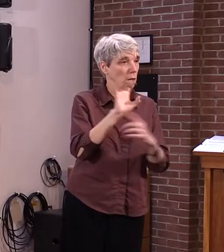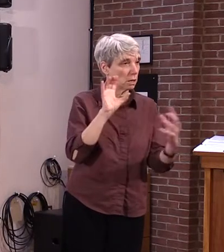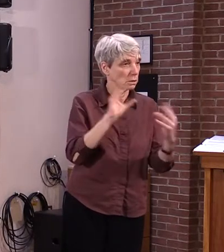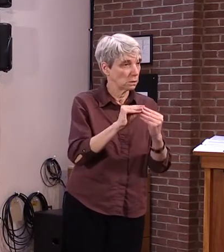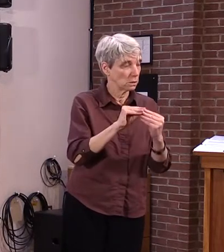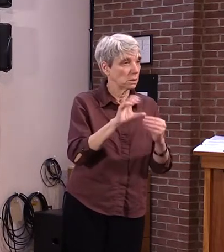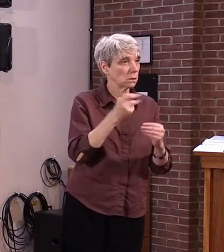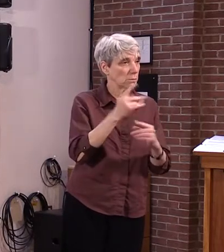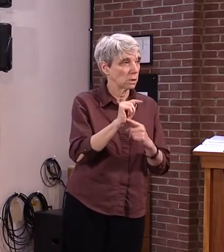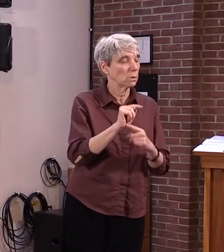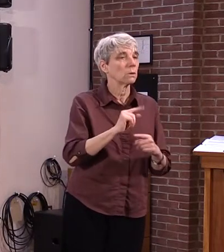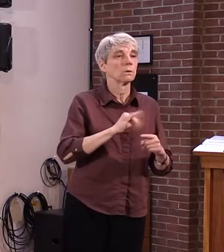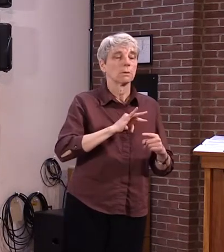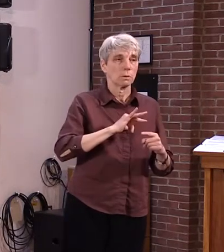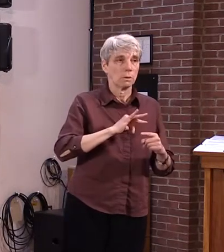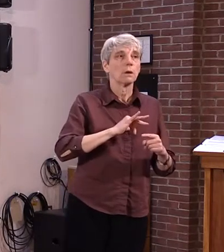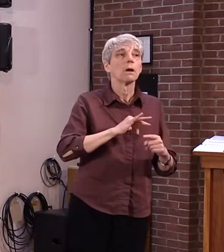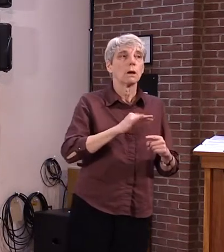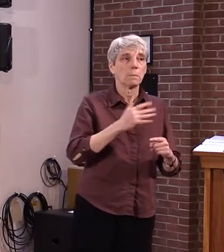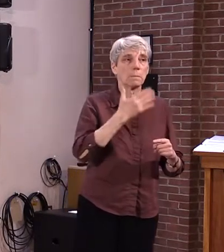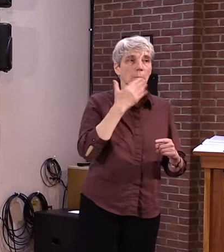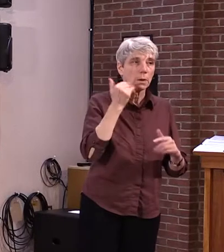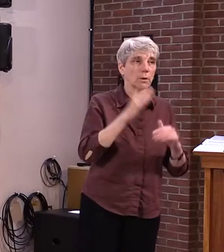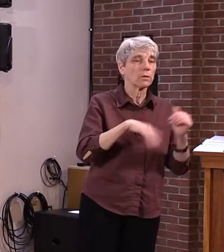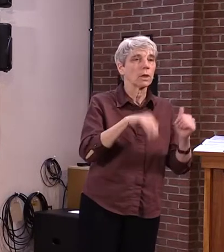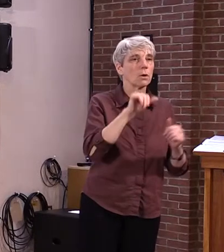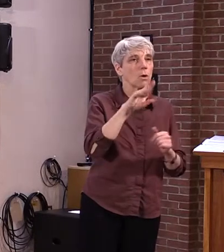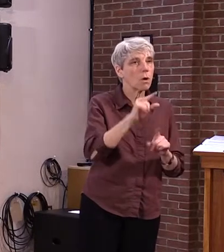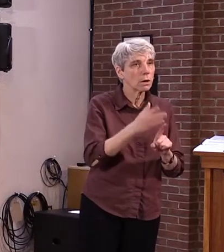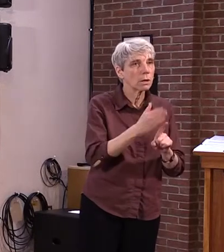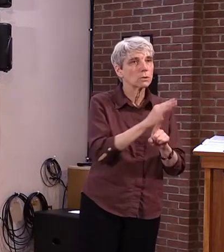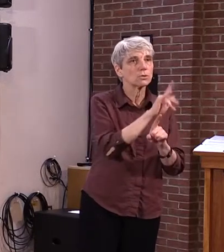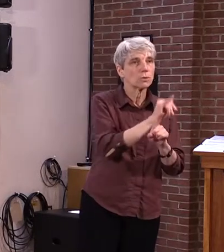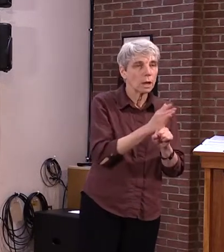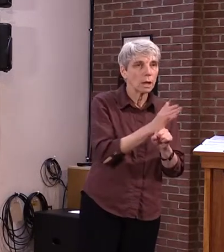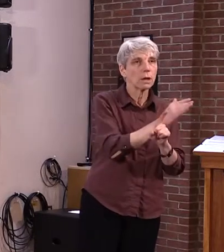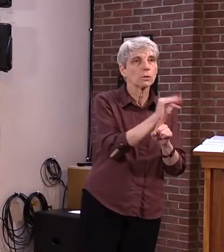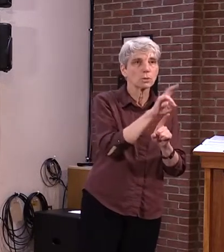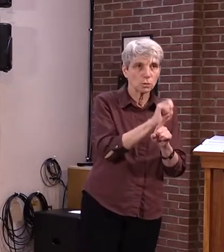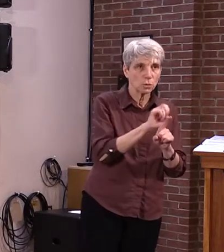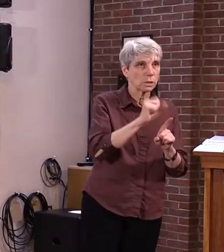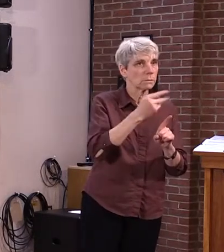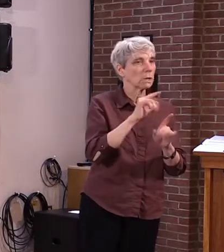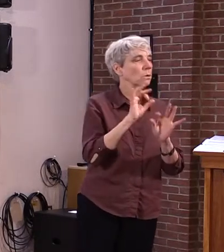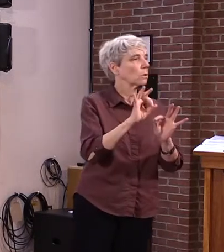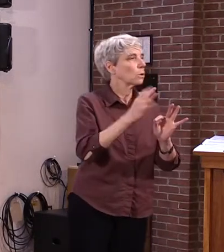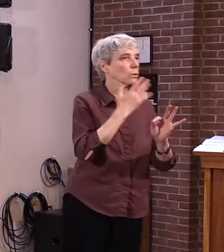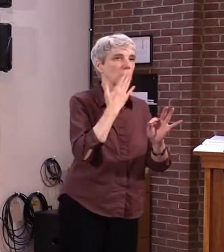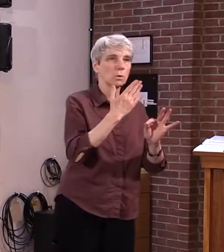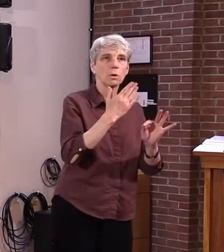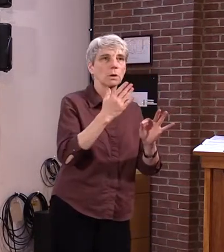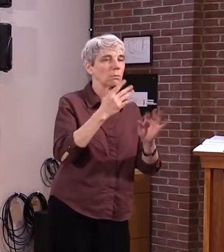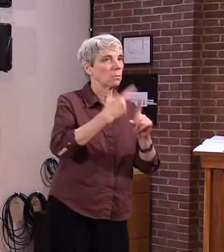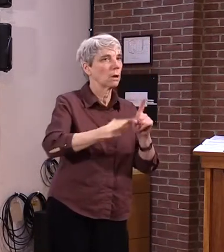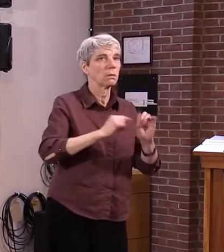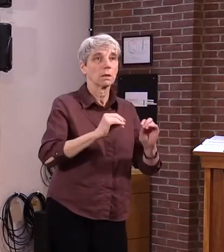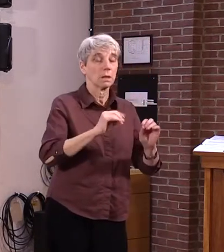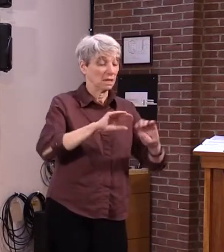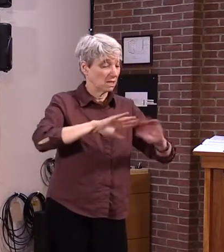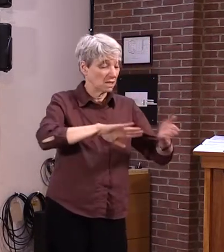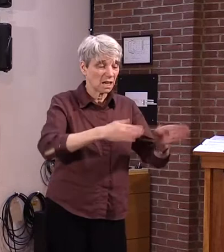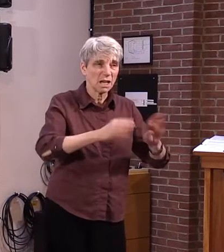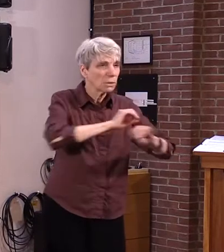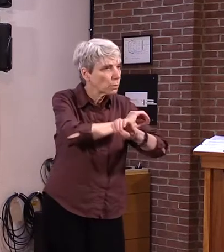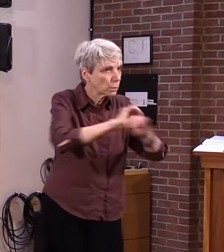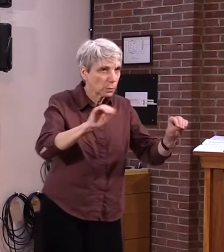That's considerably less than we had in August, July, and June, so September is a very good month. Fortunately, we didn't have a single fatality from COVID